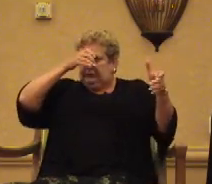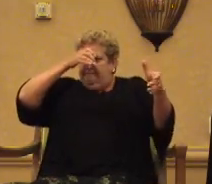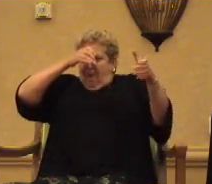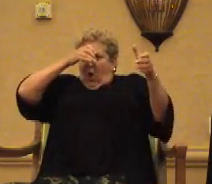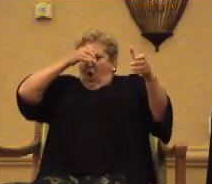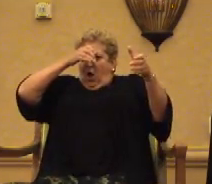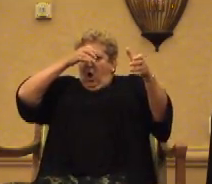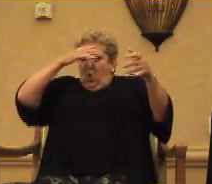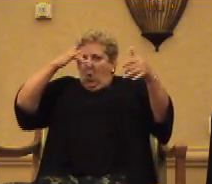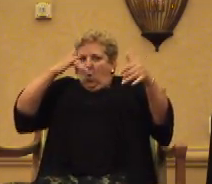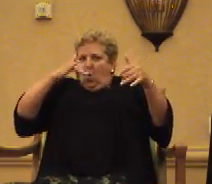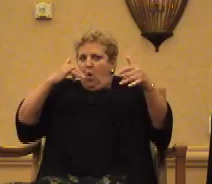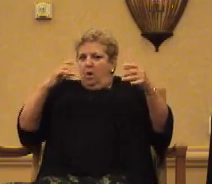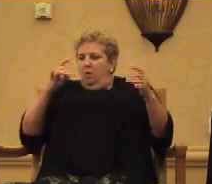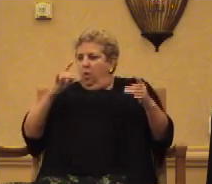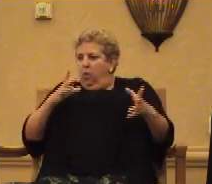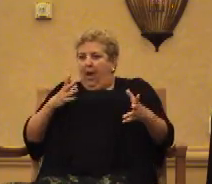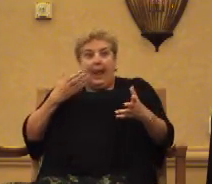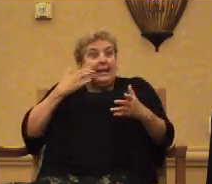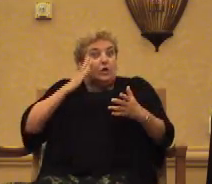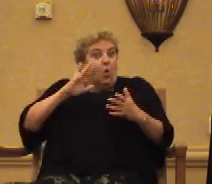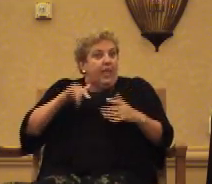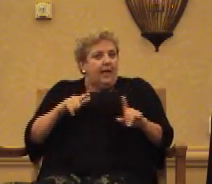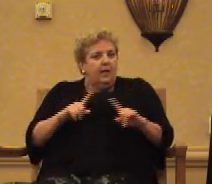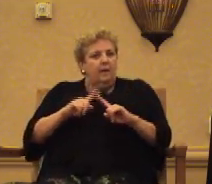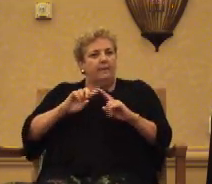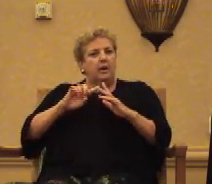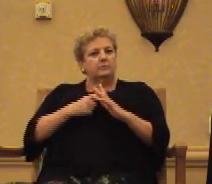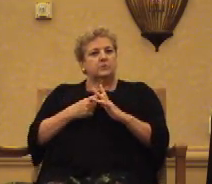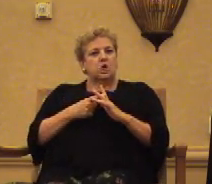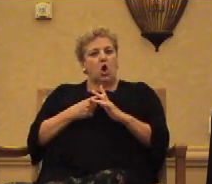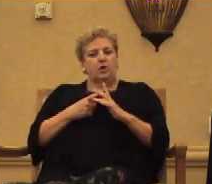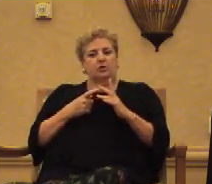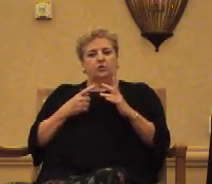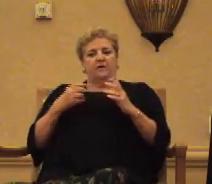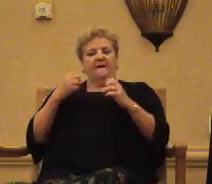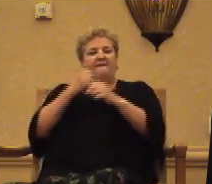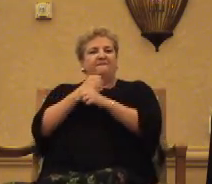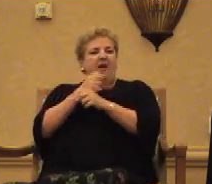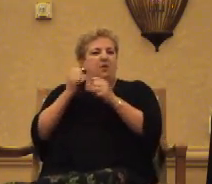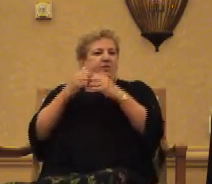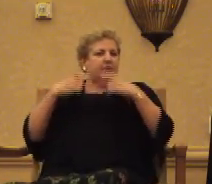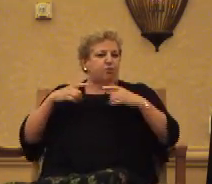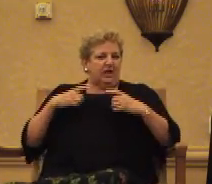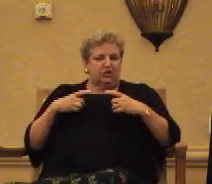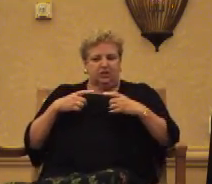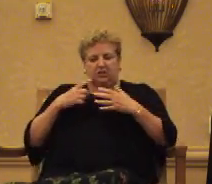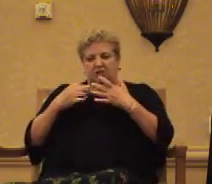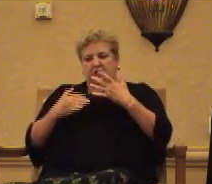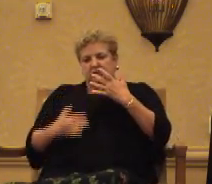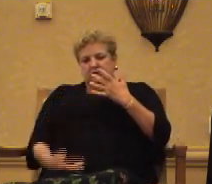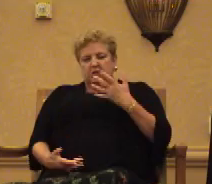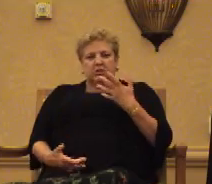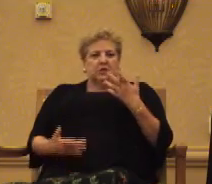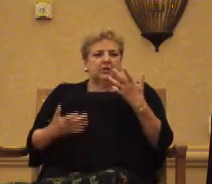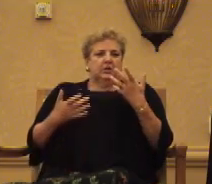more insidious. And I don't even know it, but I'm starting to battle with depression again. All this other stuff, because it had grown